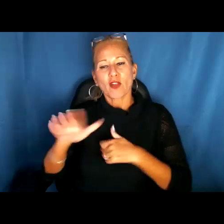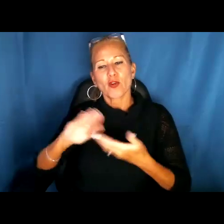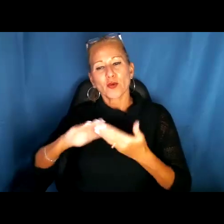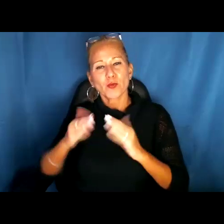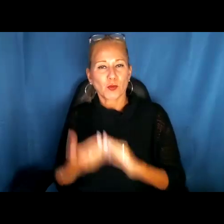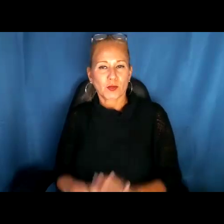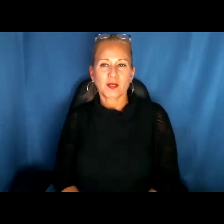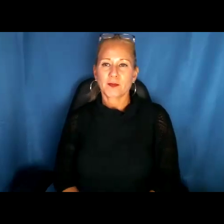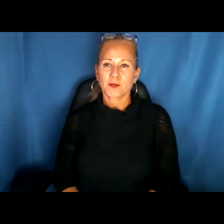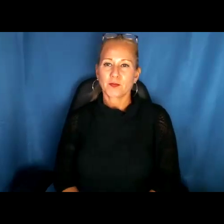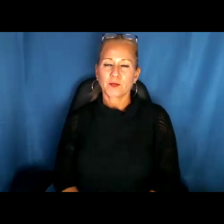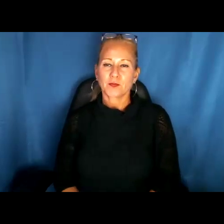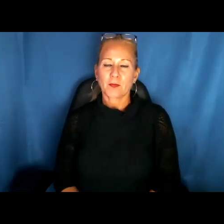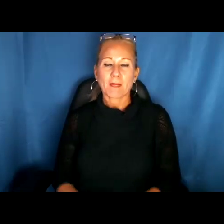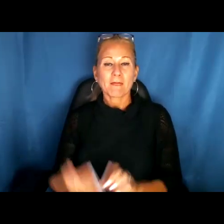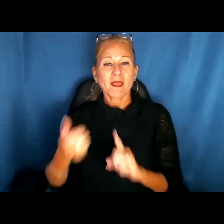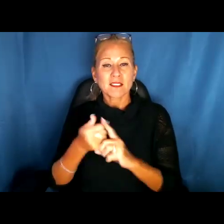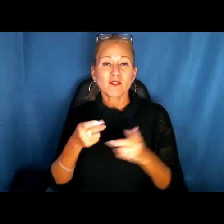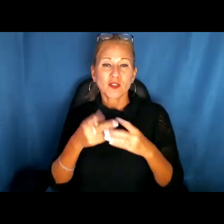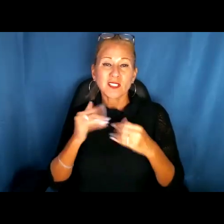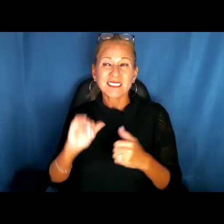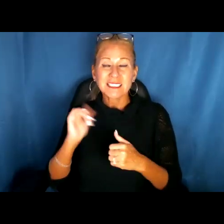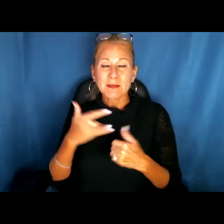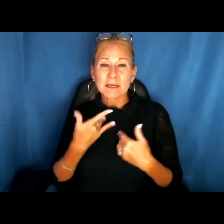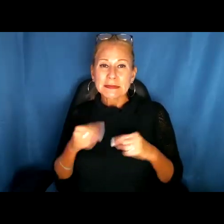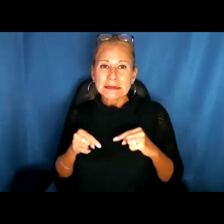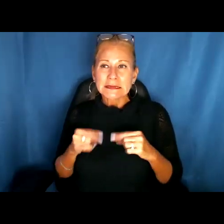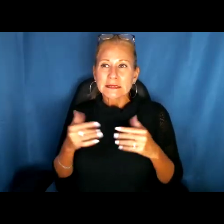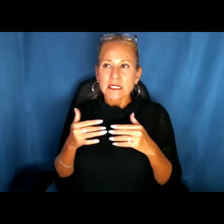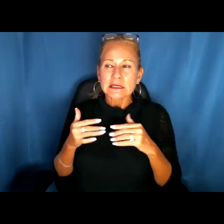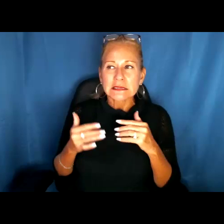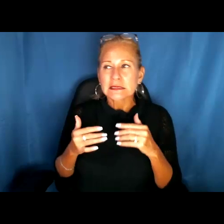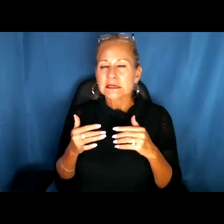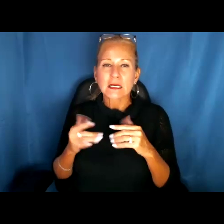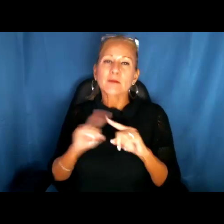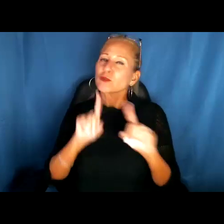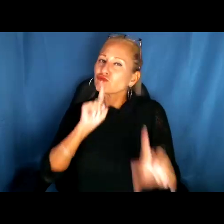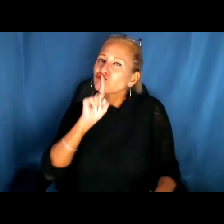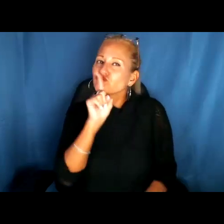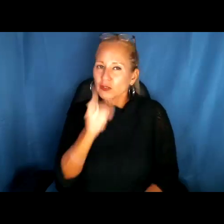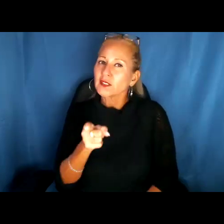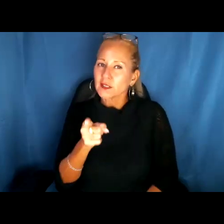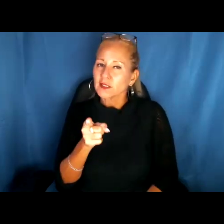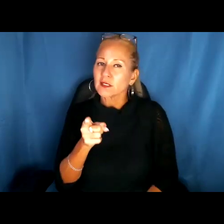community. Self-direction can seem scary and daunting at times, but it truly is